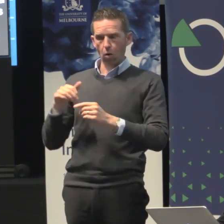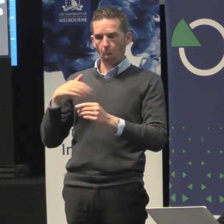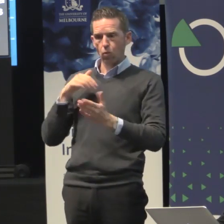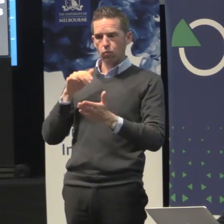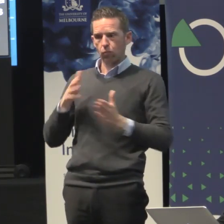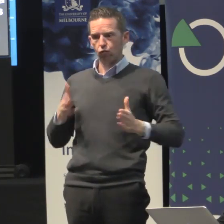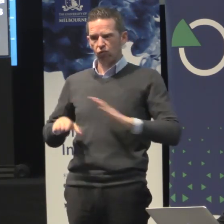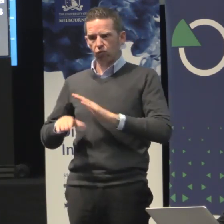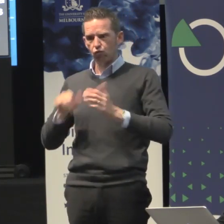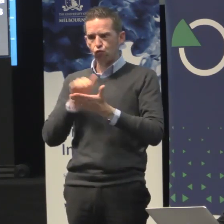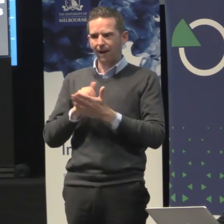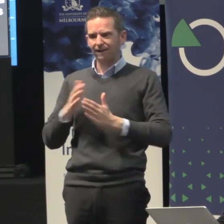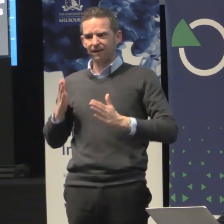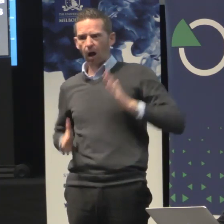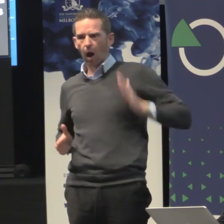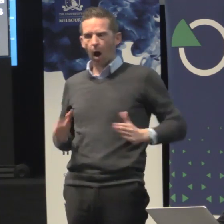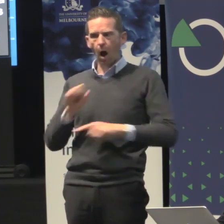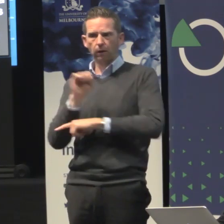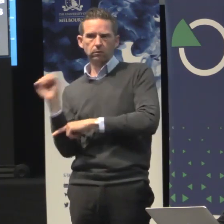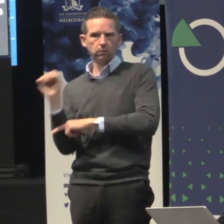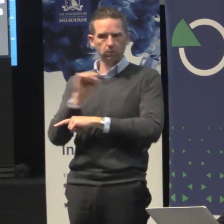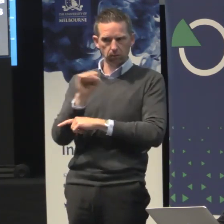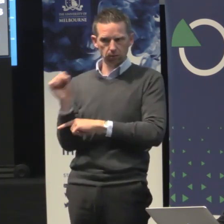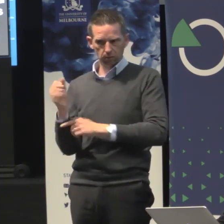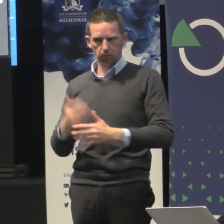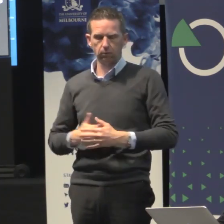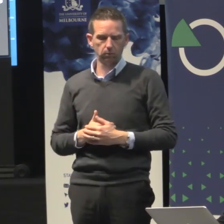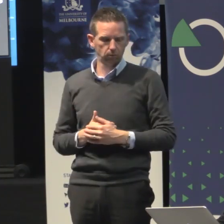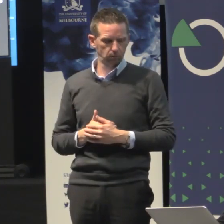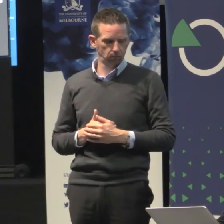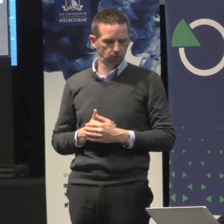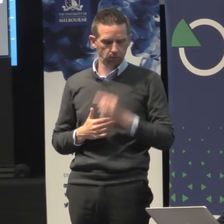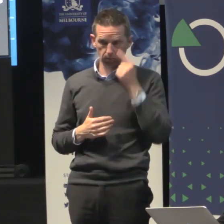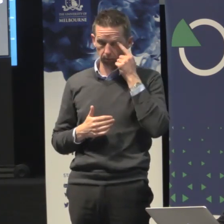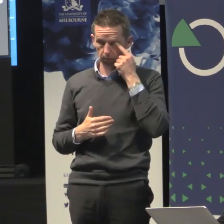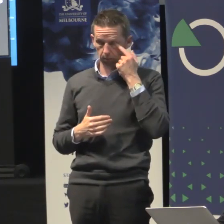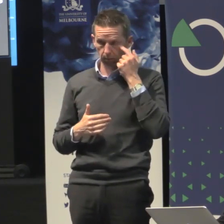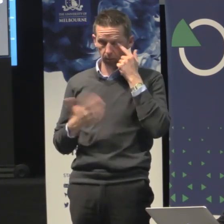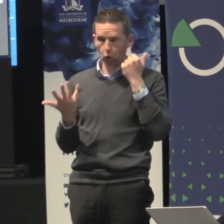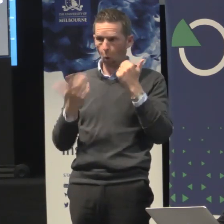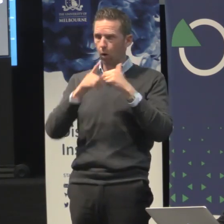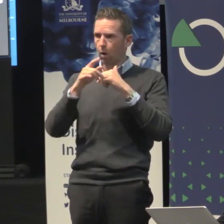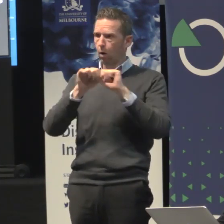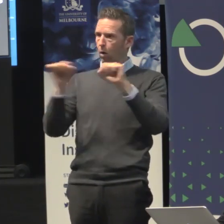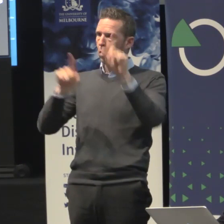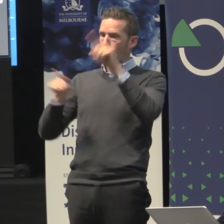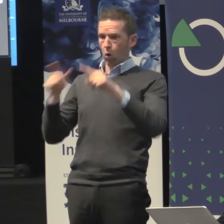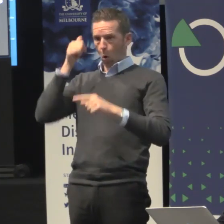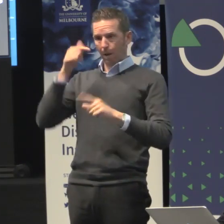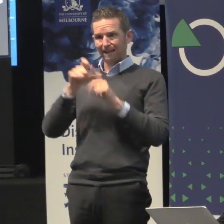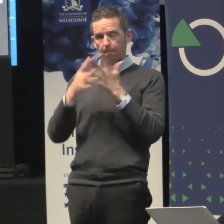side, or it all is to do with the mechanics of my